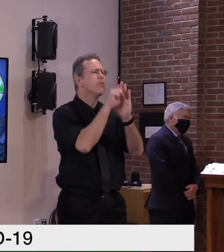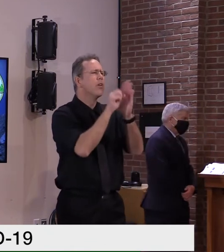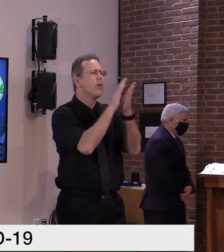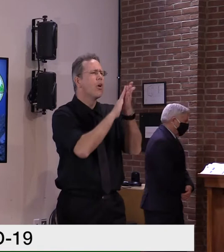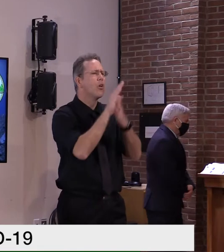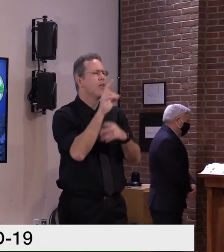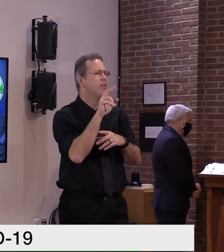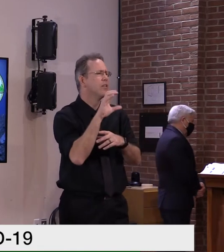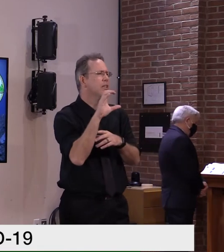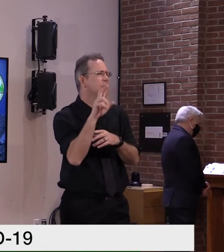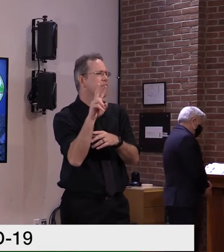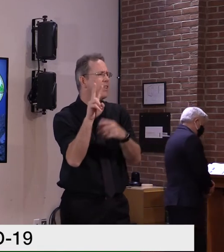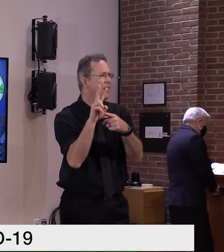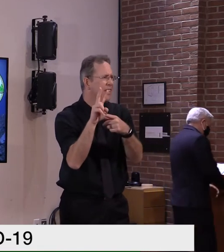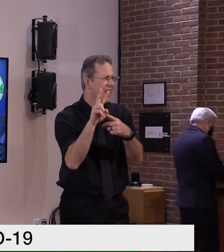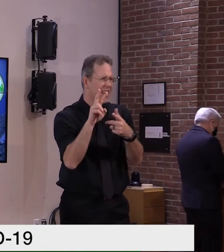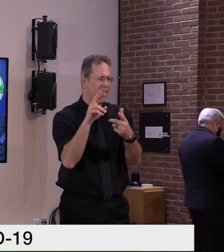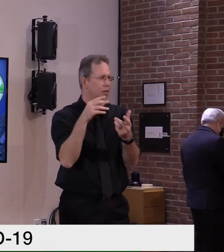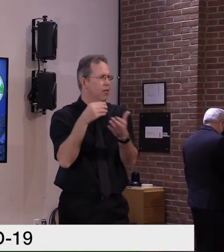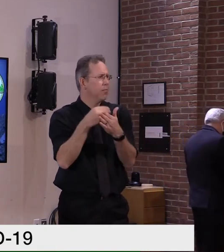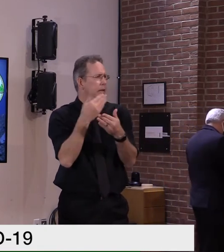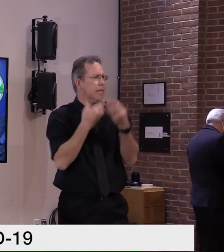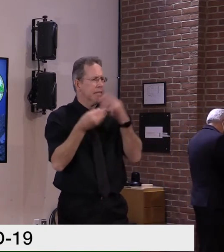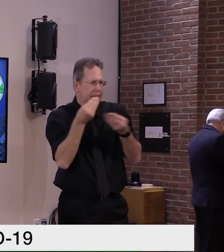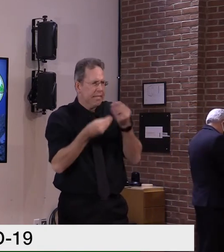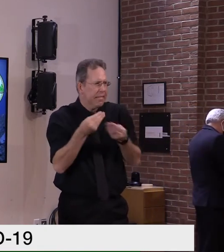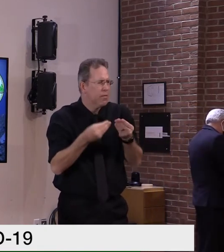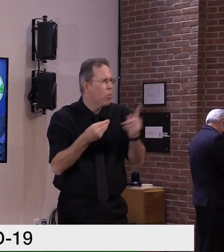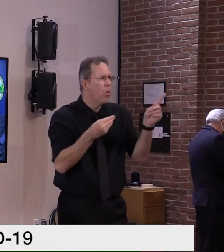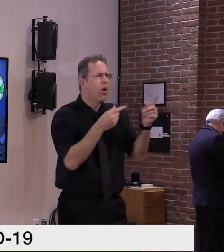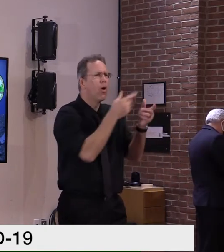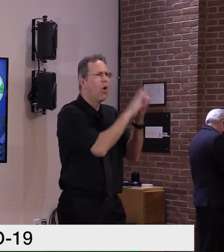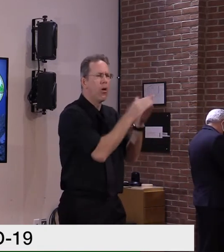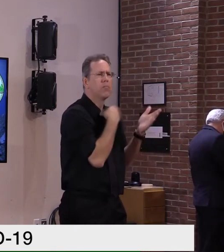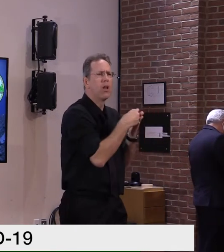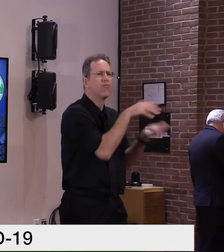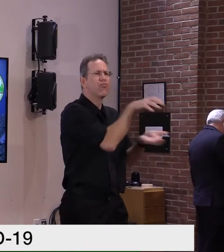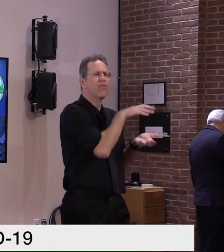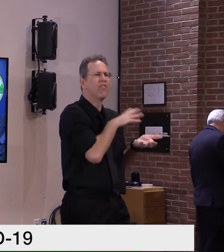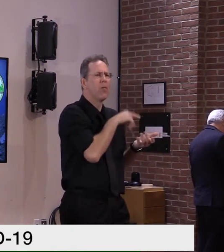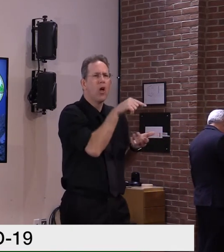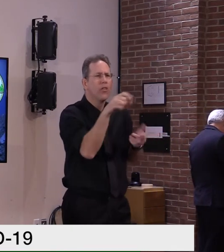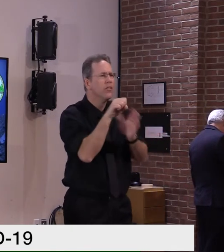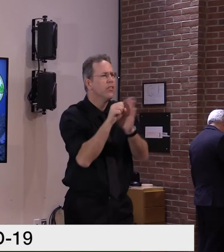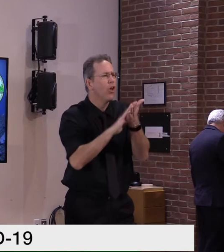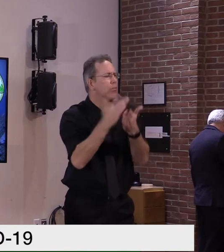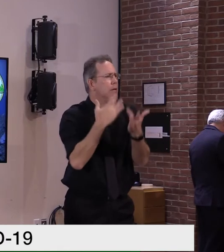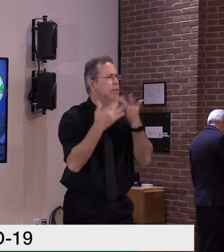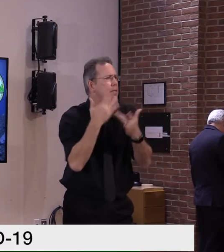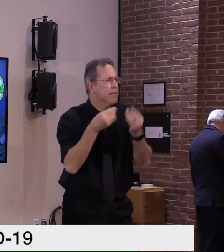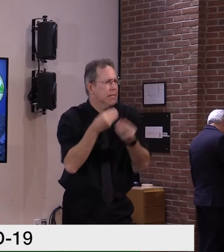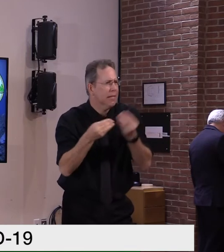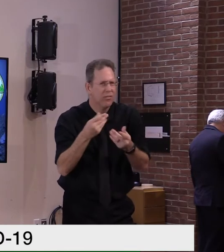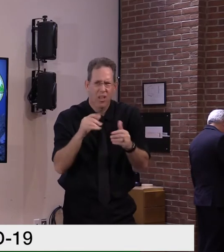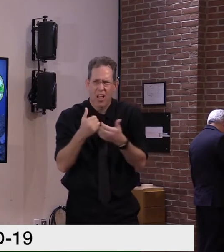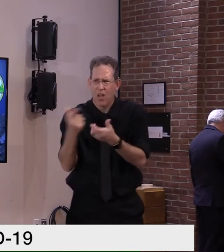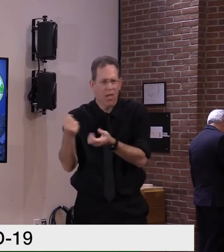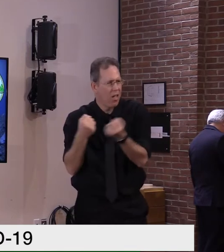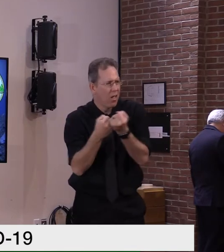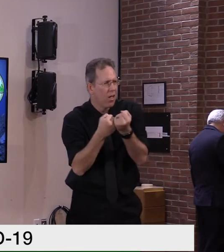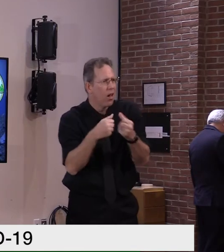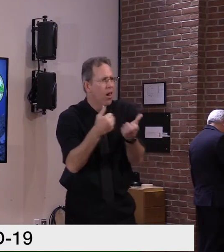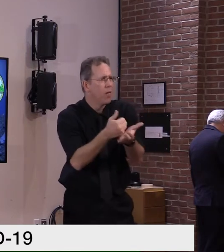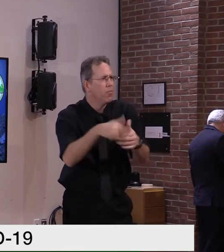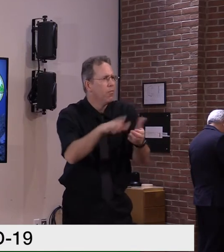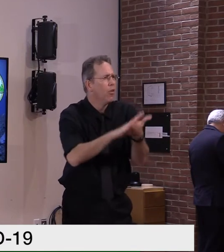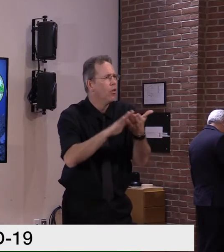So one-time money doesn't fix it. I think they're going to have to look for other ways to increase